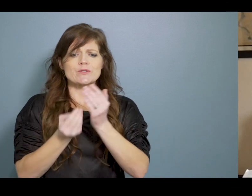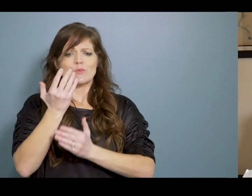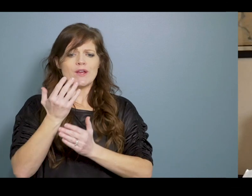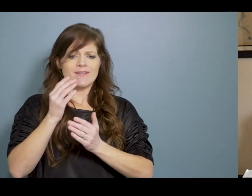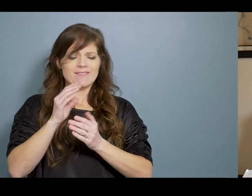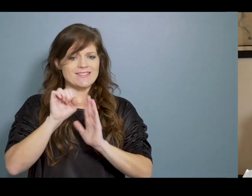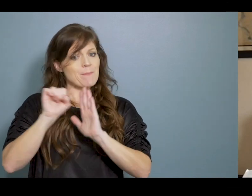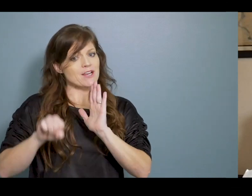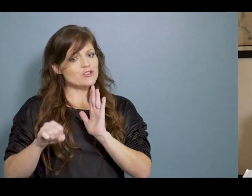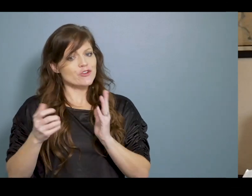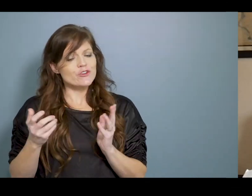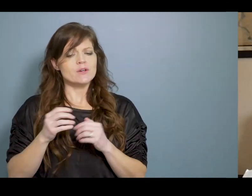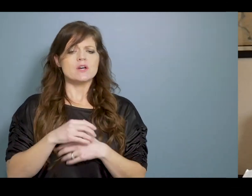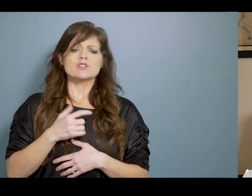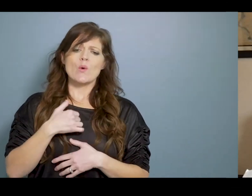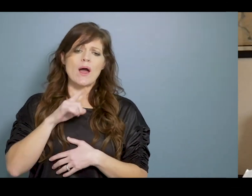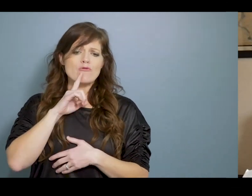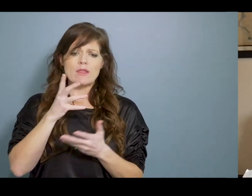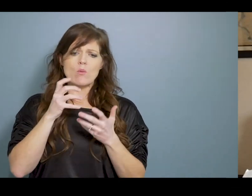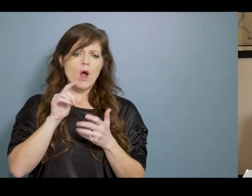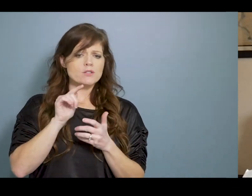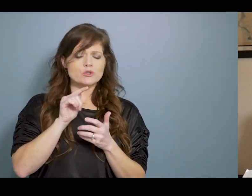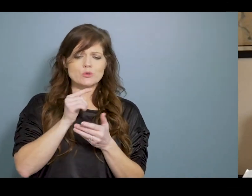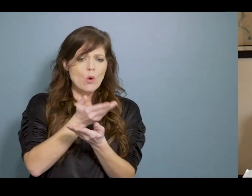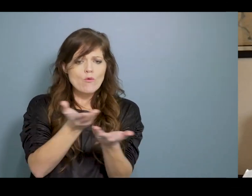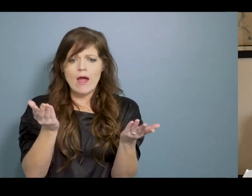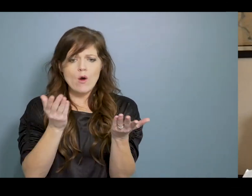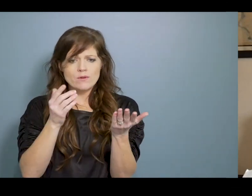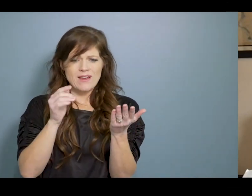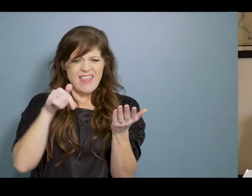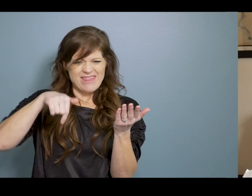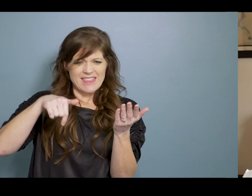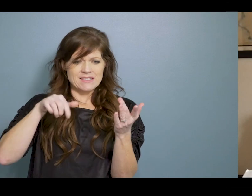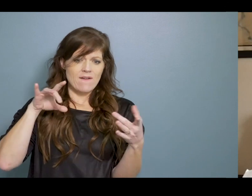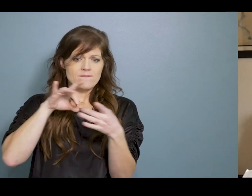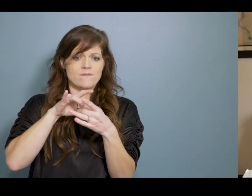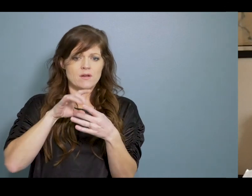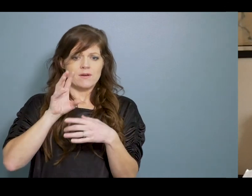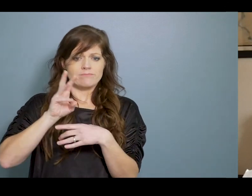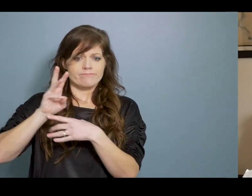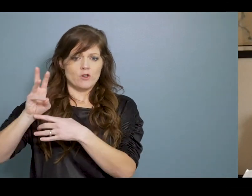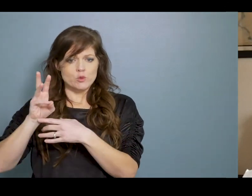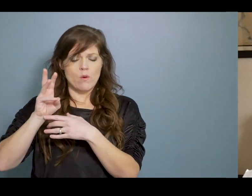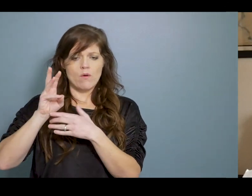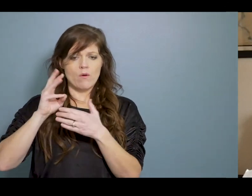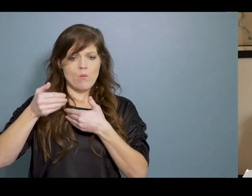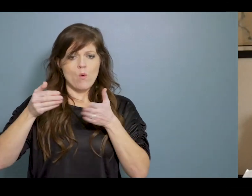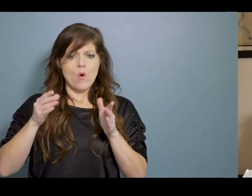And I would just like to go around the virtual room here and ask each of my fellow cabinet